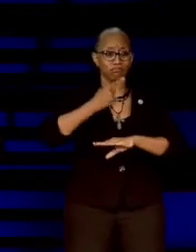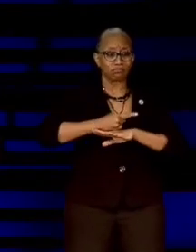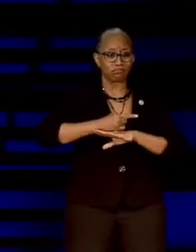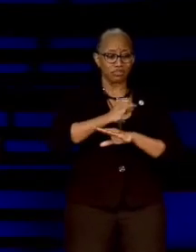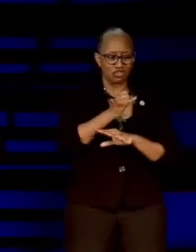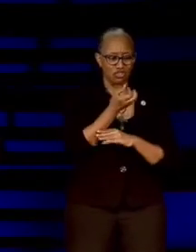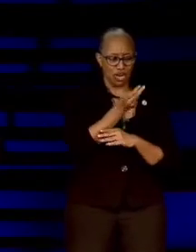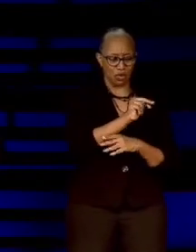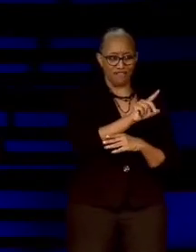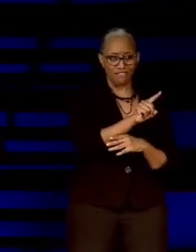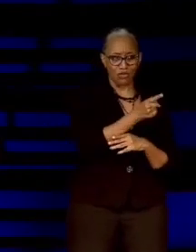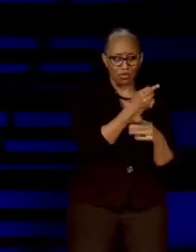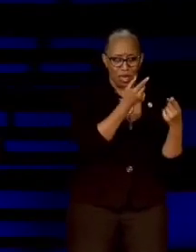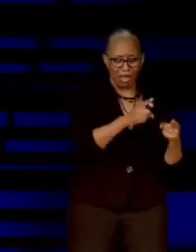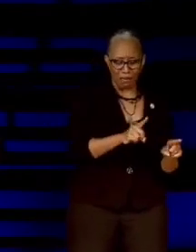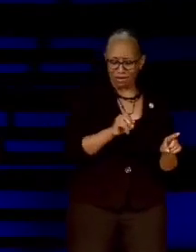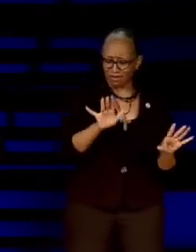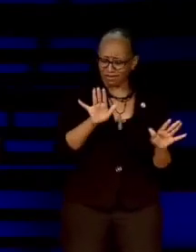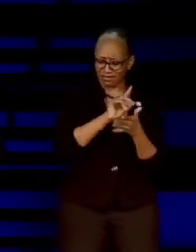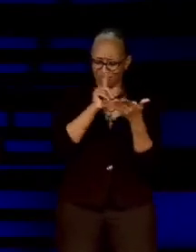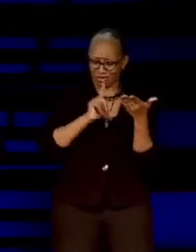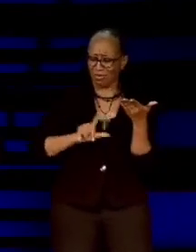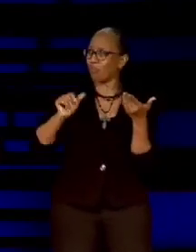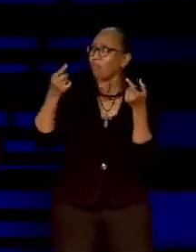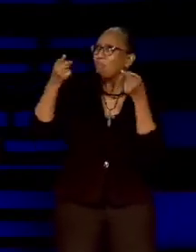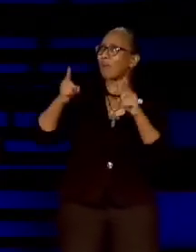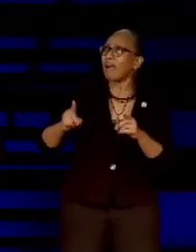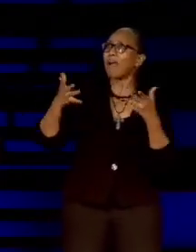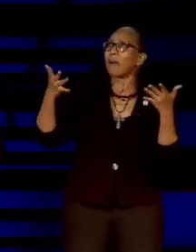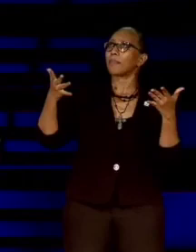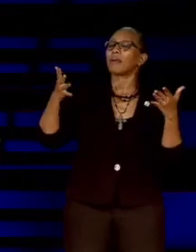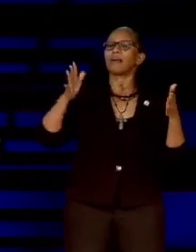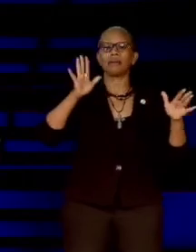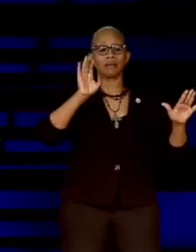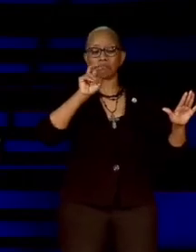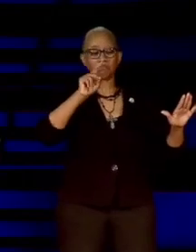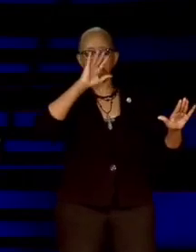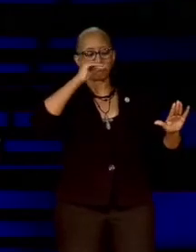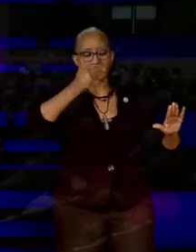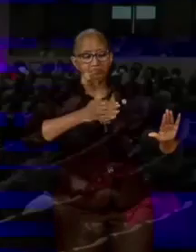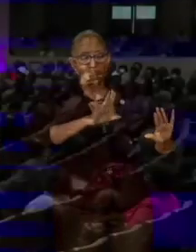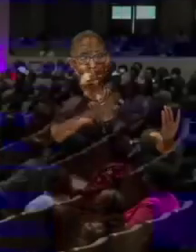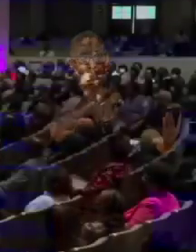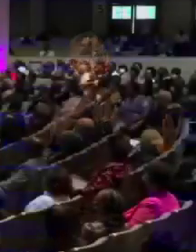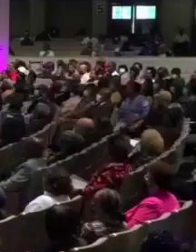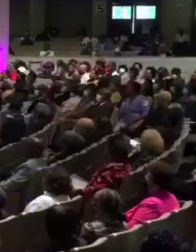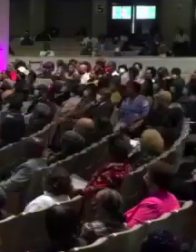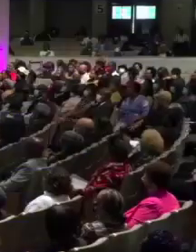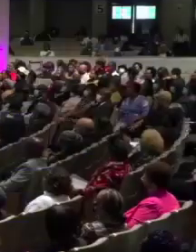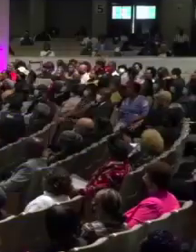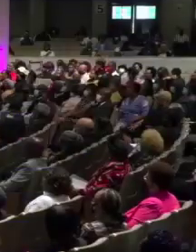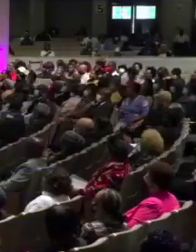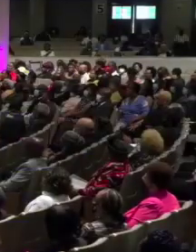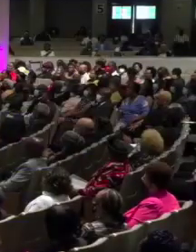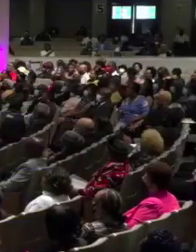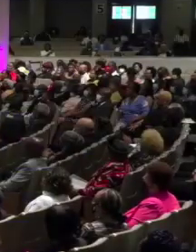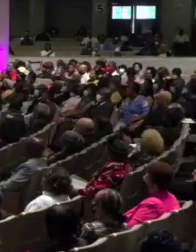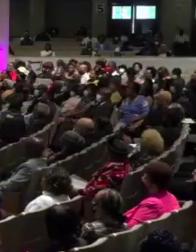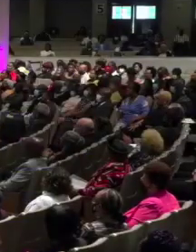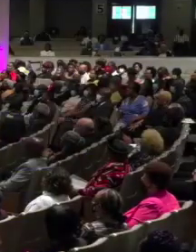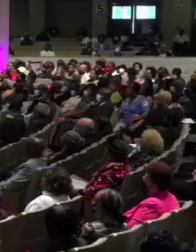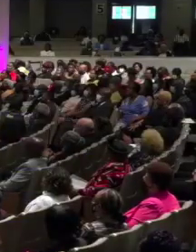one. And I said, now, Lord, what is this? He said, son, don't miss what I am doing. He said that